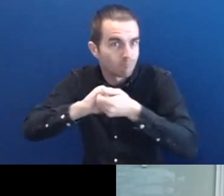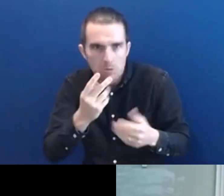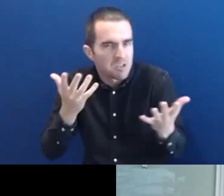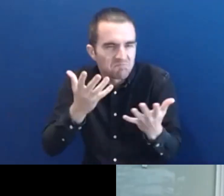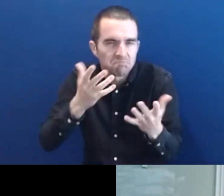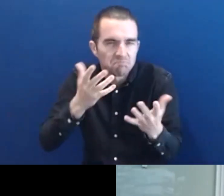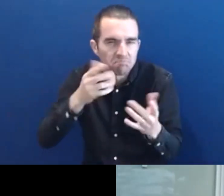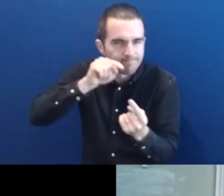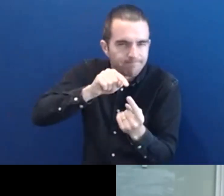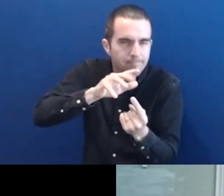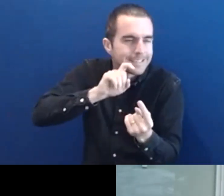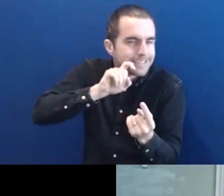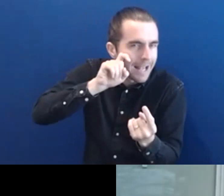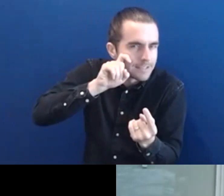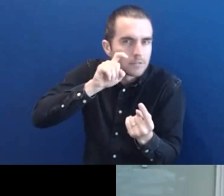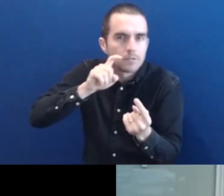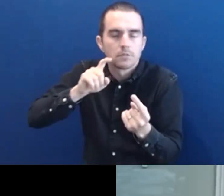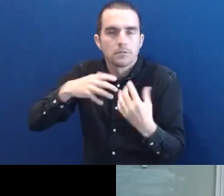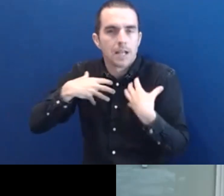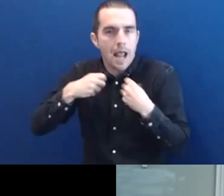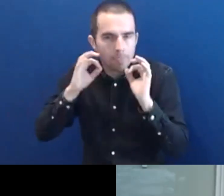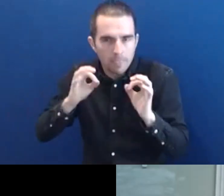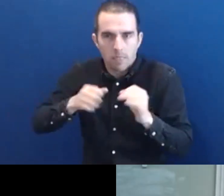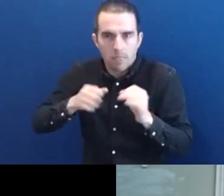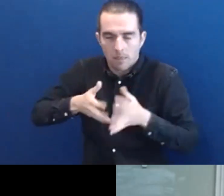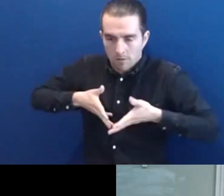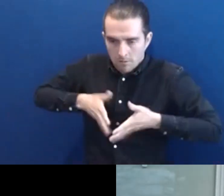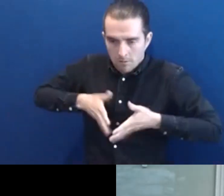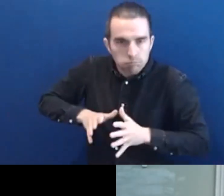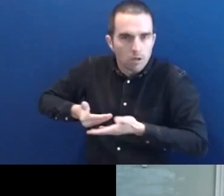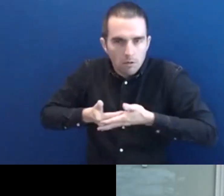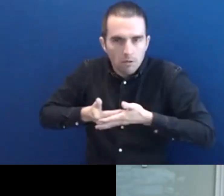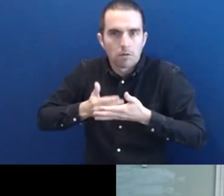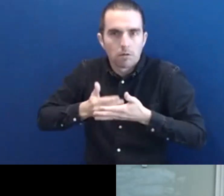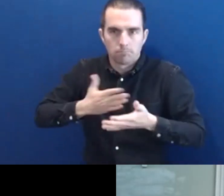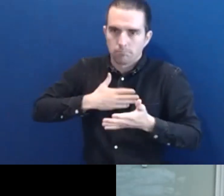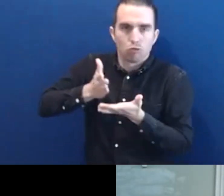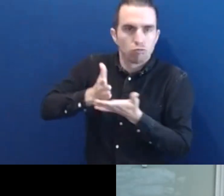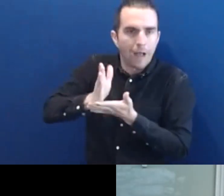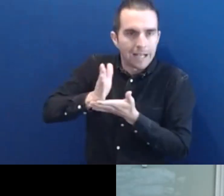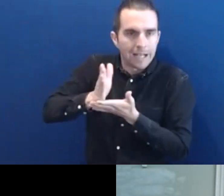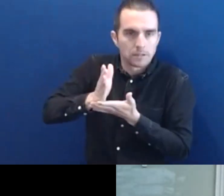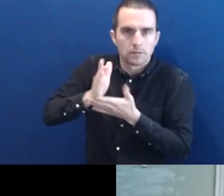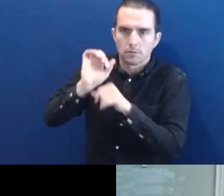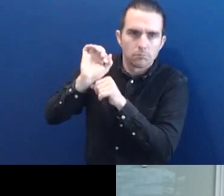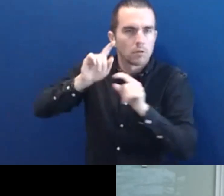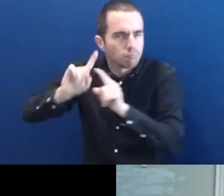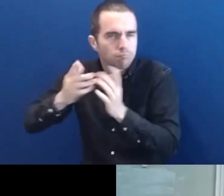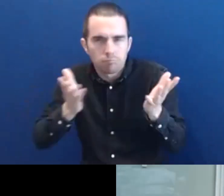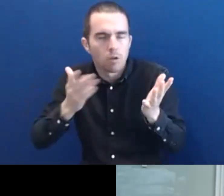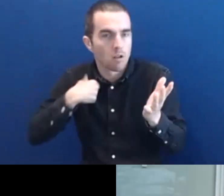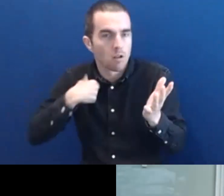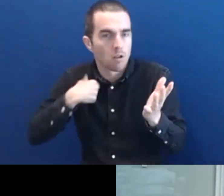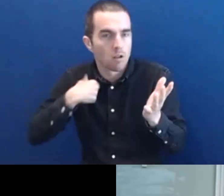I'm guessing this is probably a good question for Pratima to answer, if you're willing and able